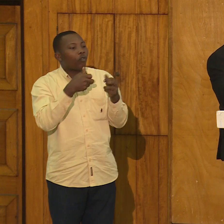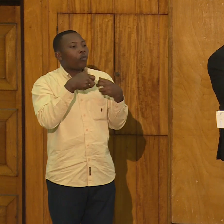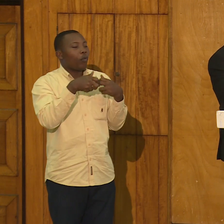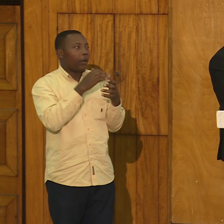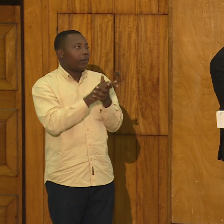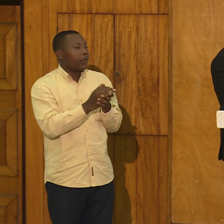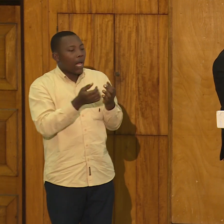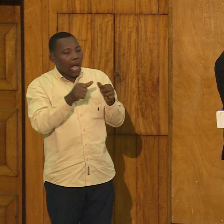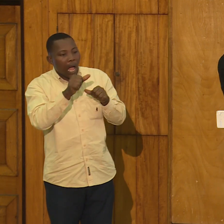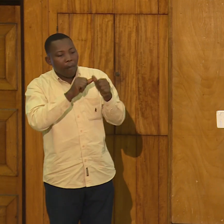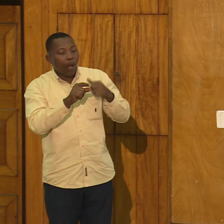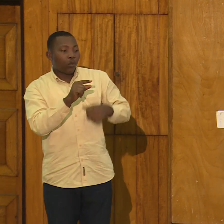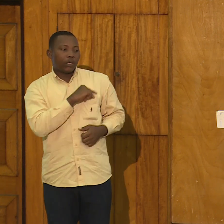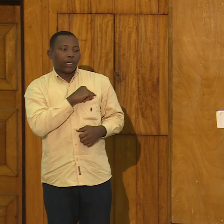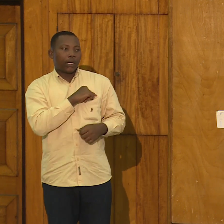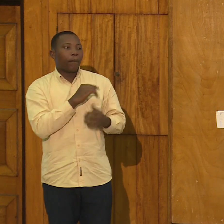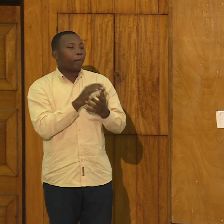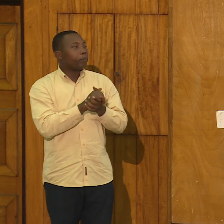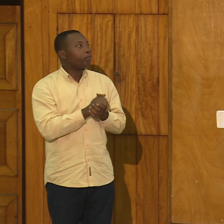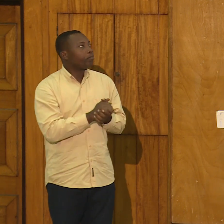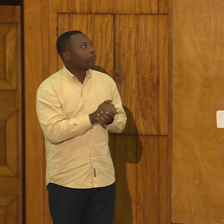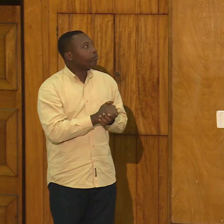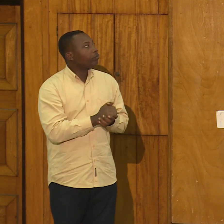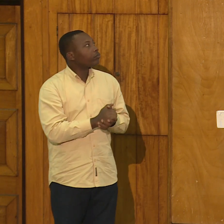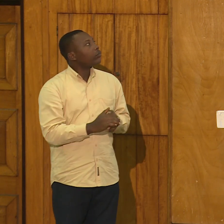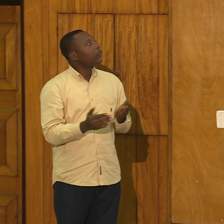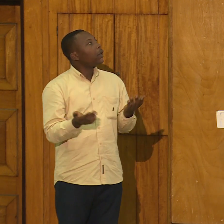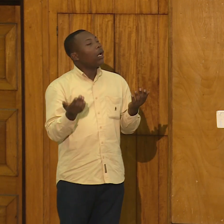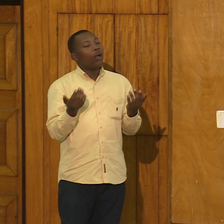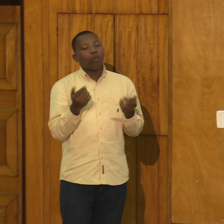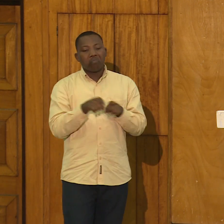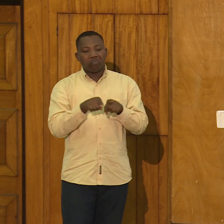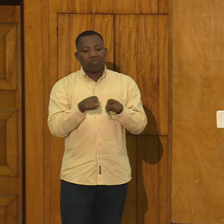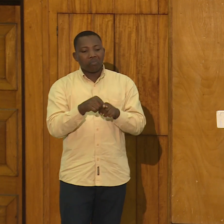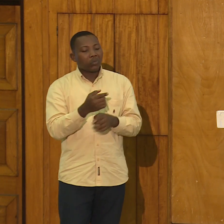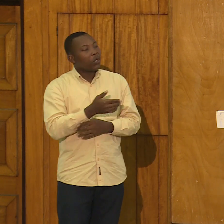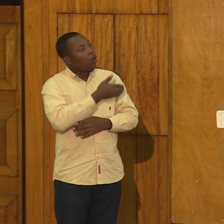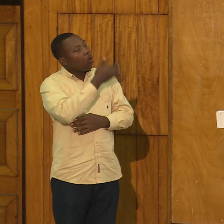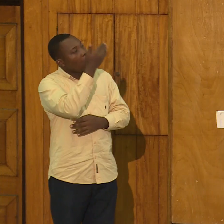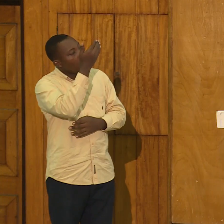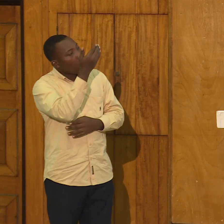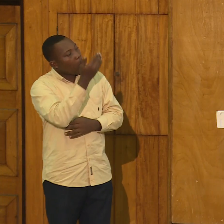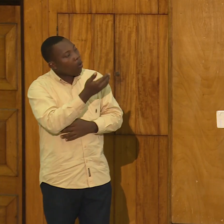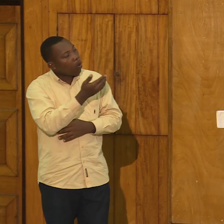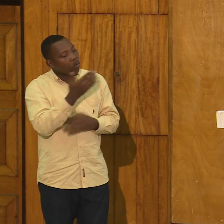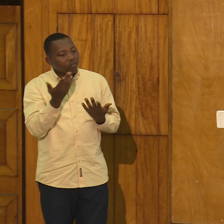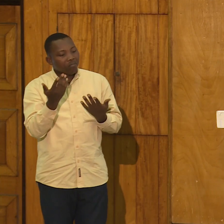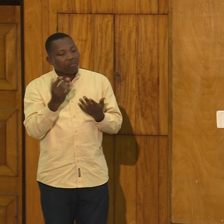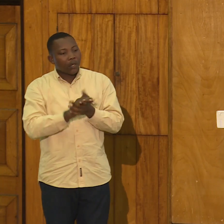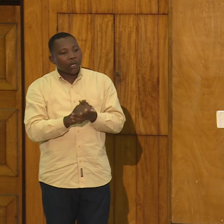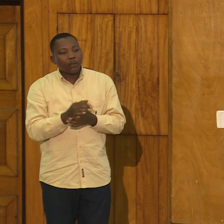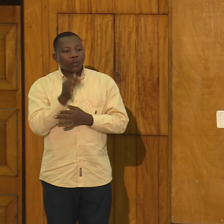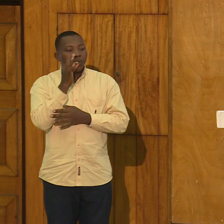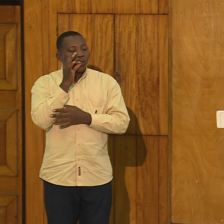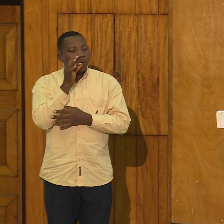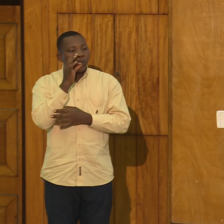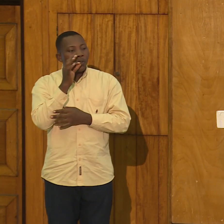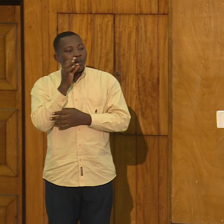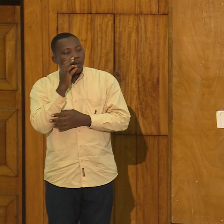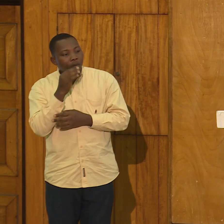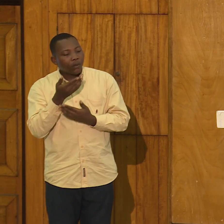what I talked about earlier on. And also the issues that I raised earlier on of drugs. So this is also a